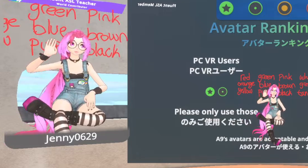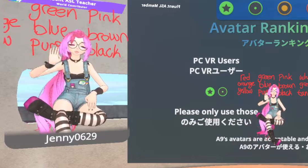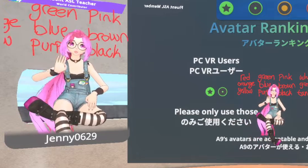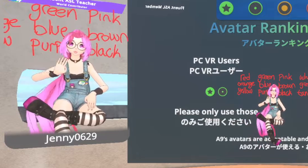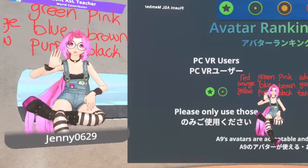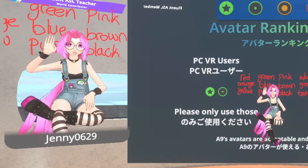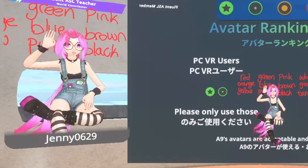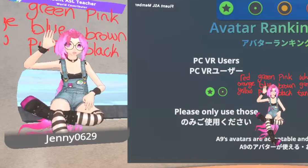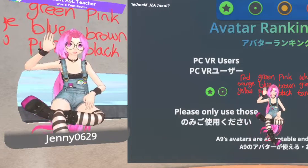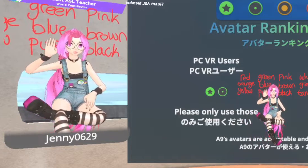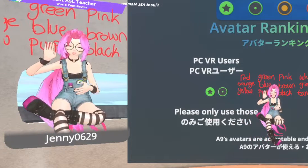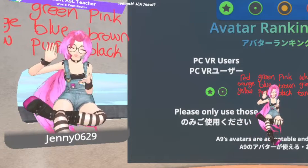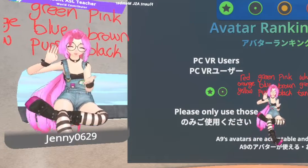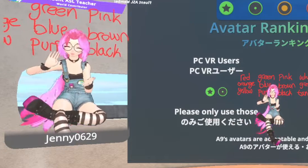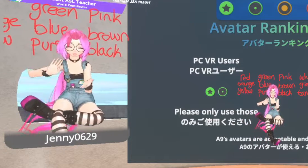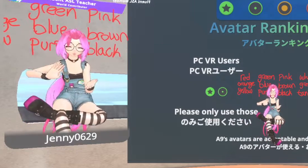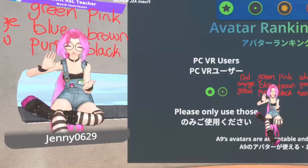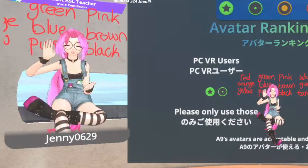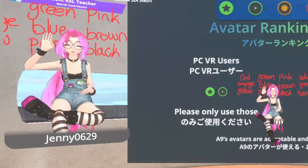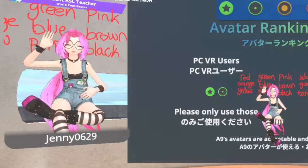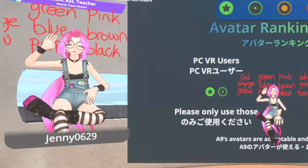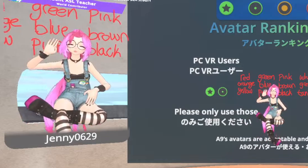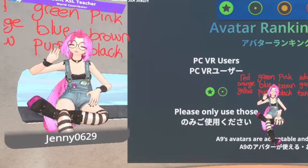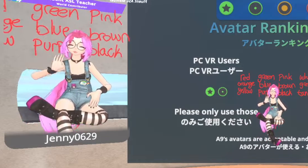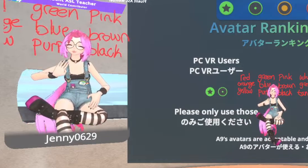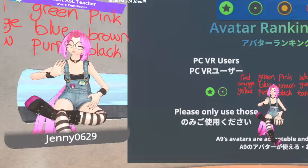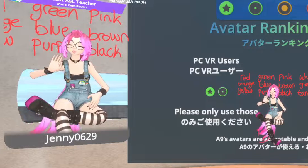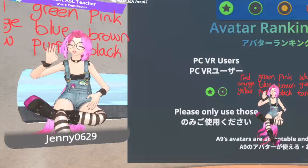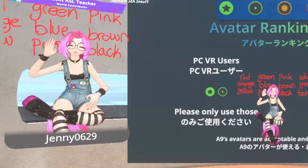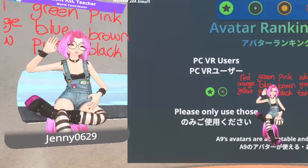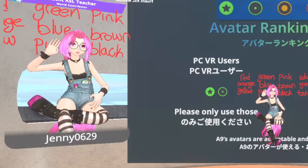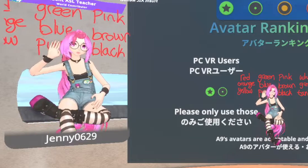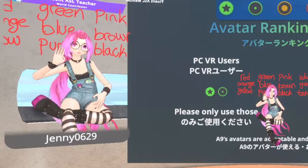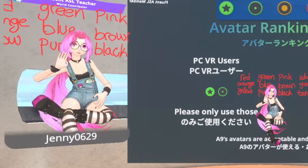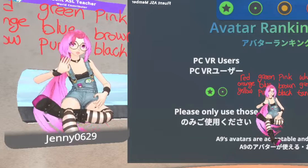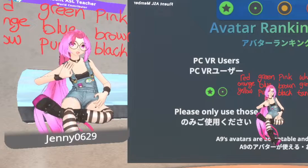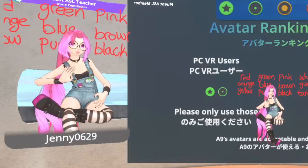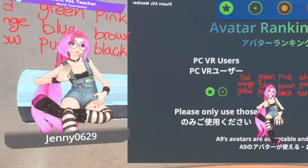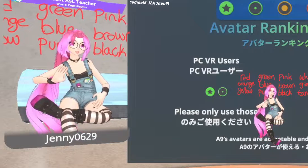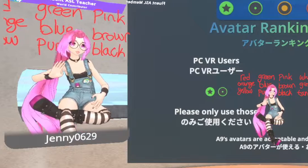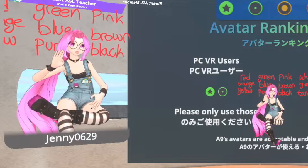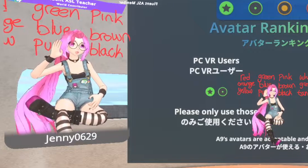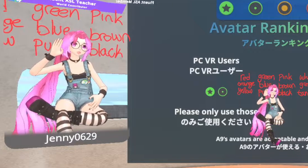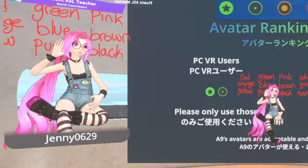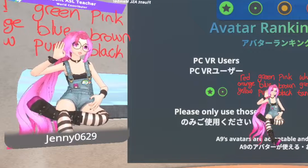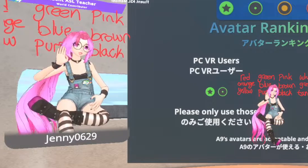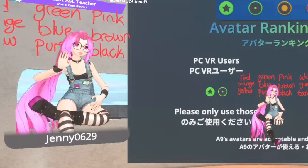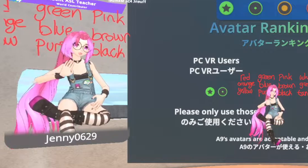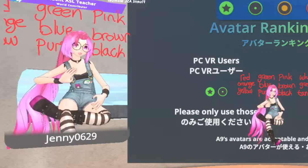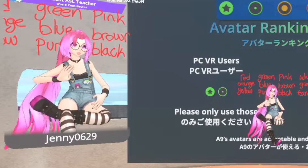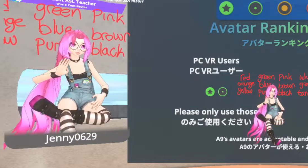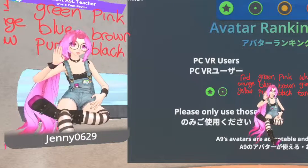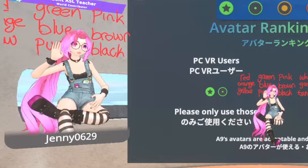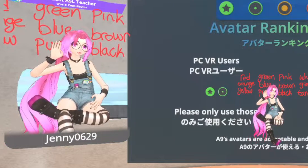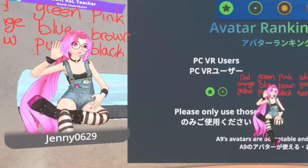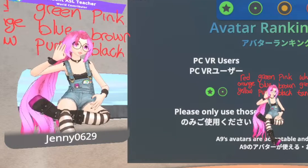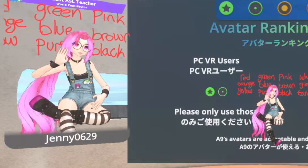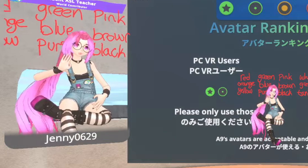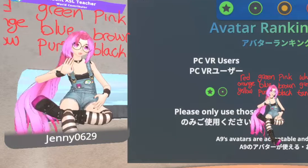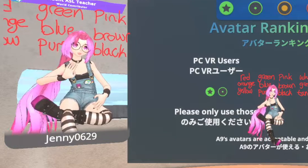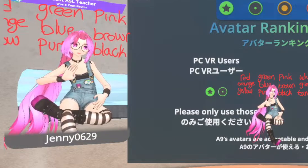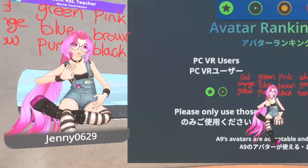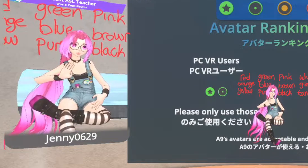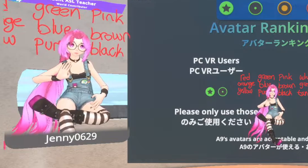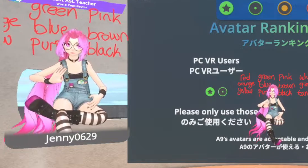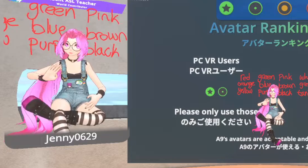this. So you have brown hair, or your friend or whoever has brown hair. So you're showing that hair going down the side of your face. Most people have